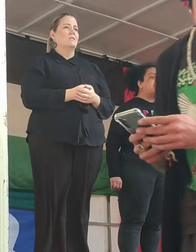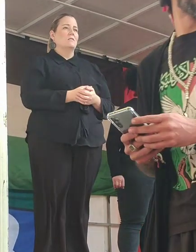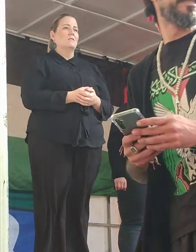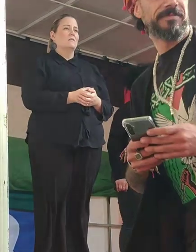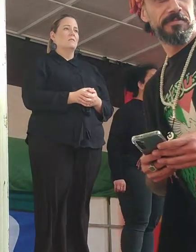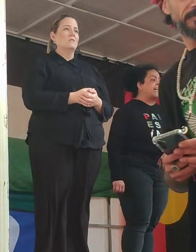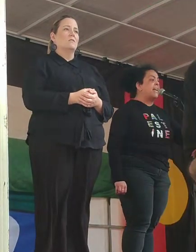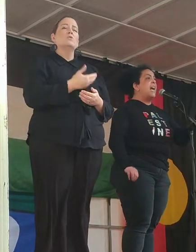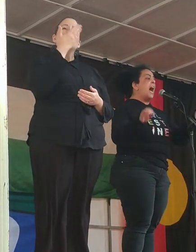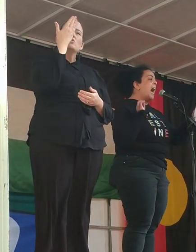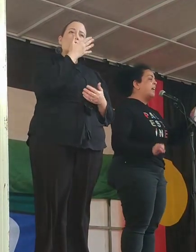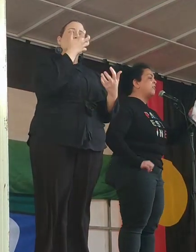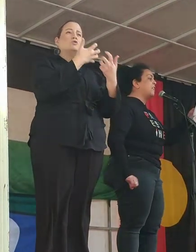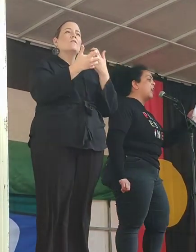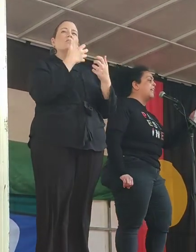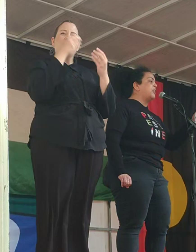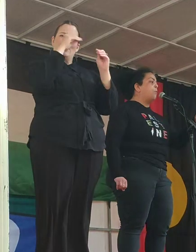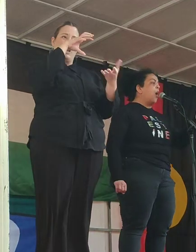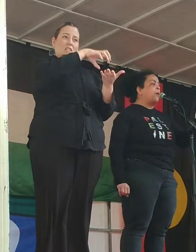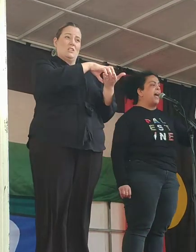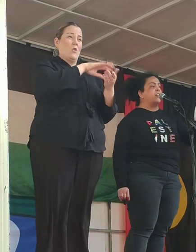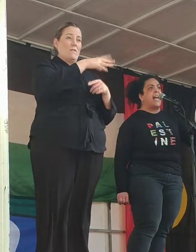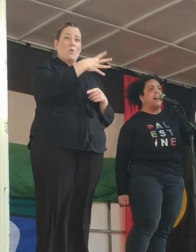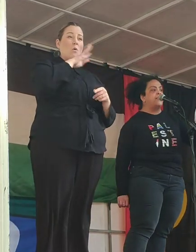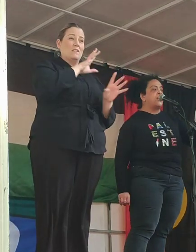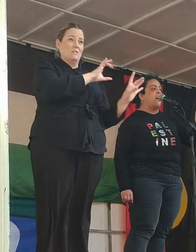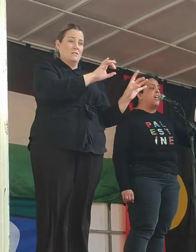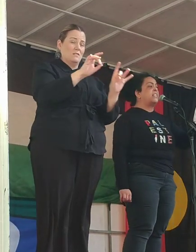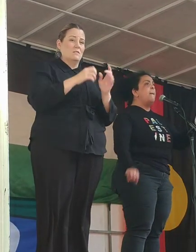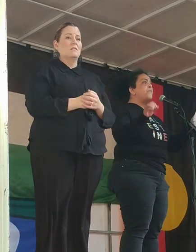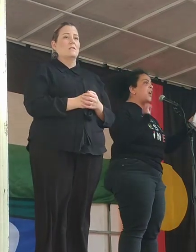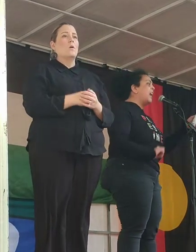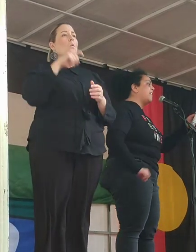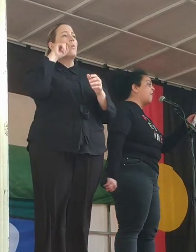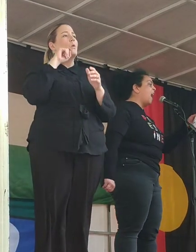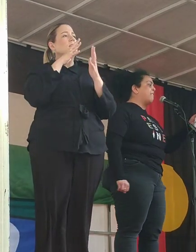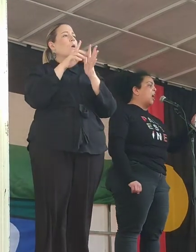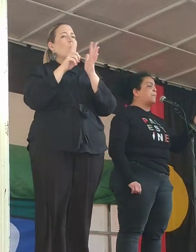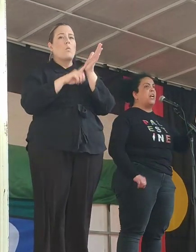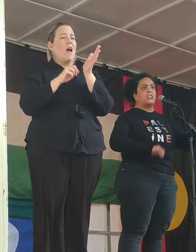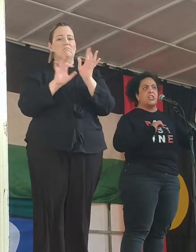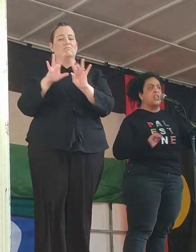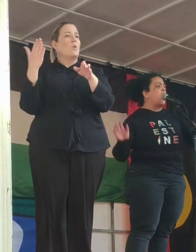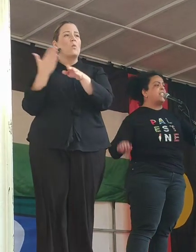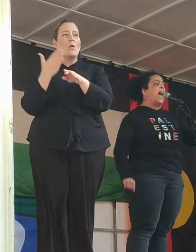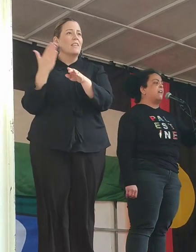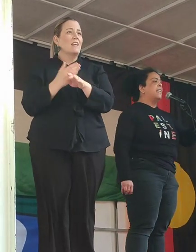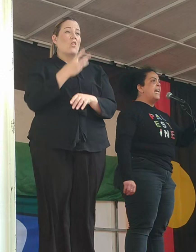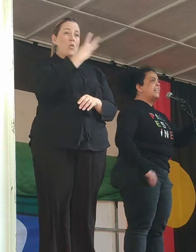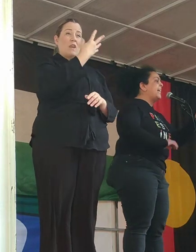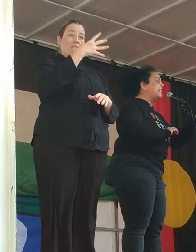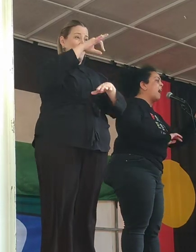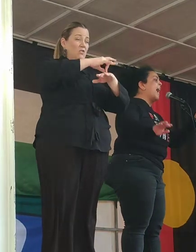education facilities destroyed, 132 water wells out of service, 35 hospitals